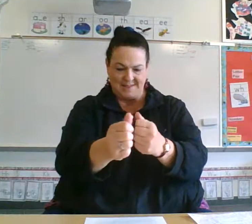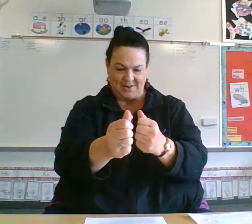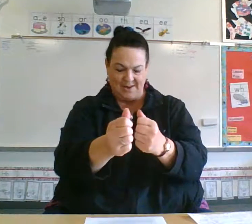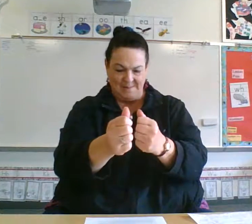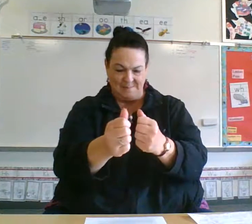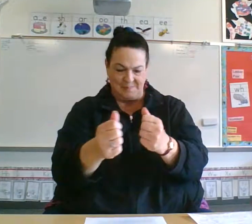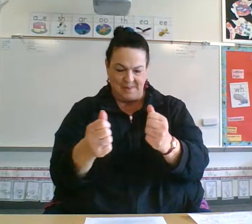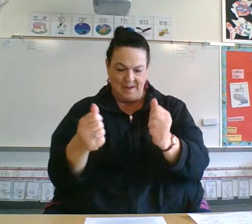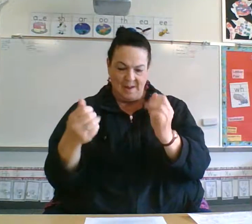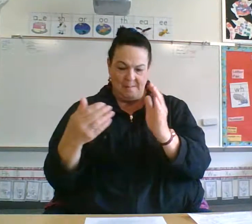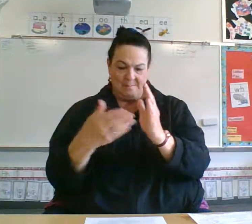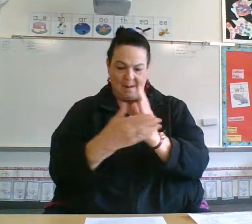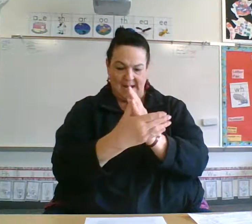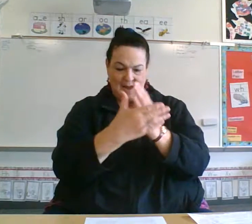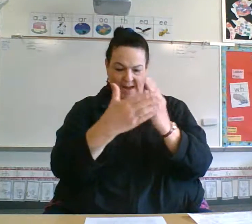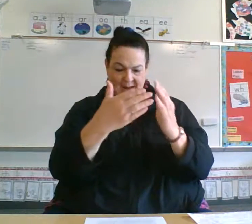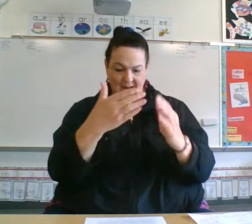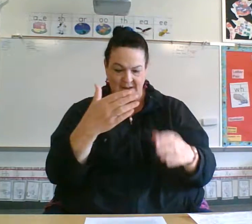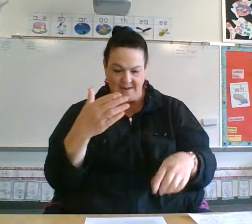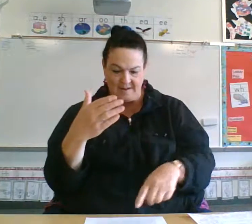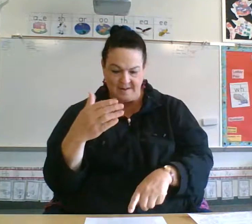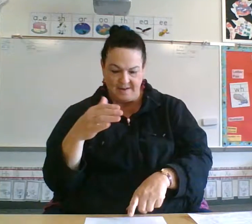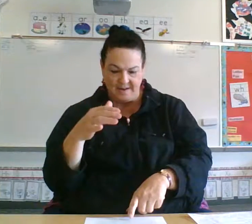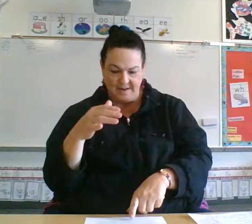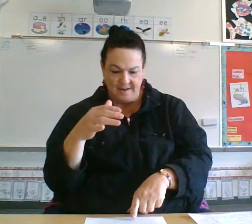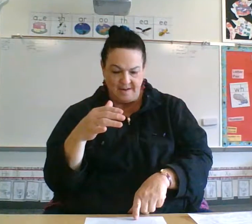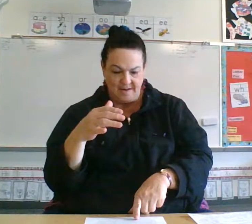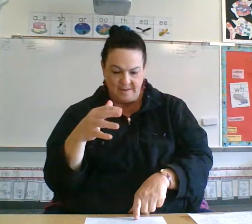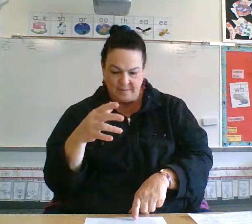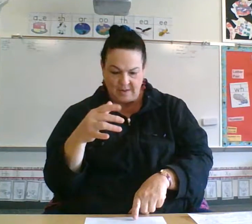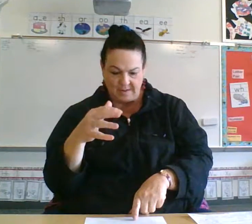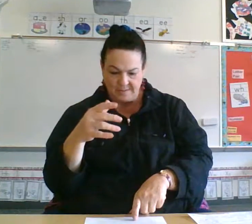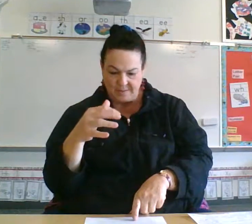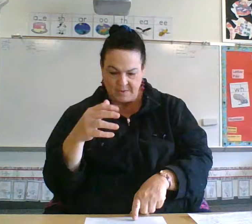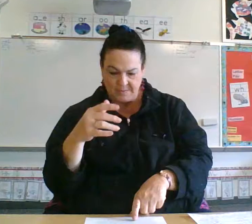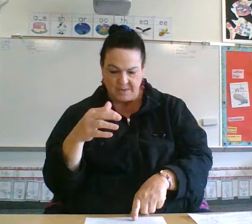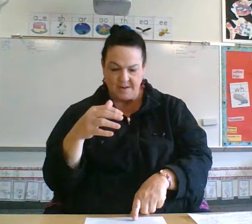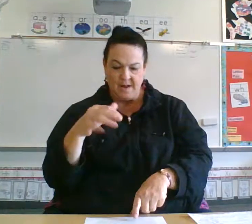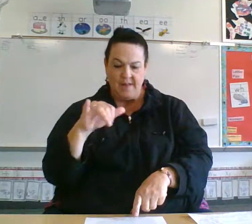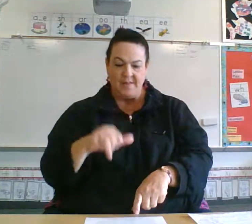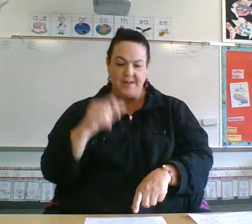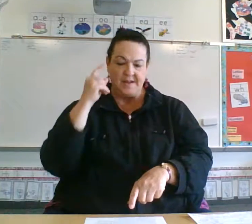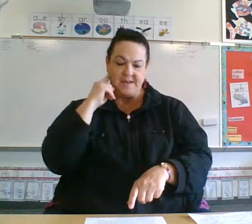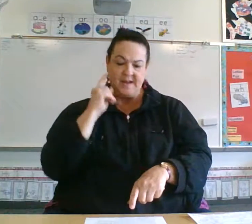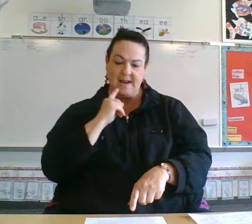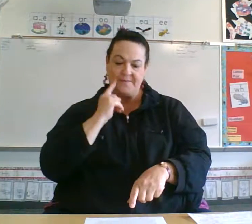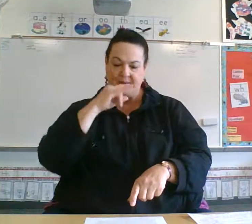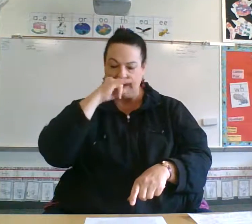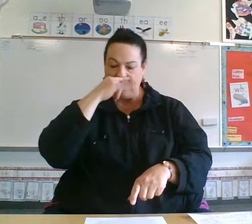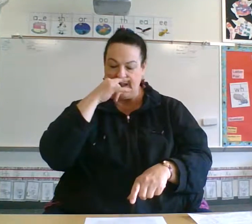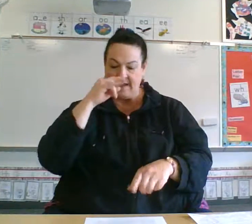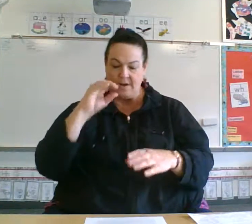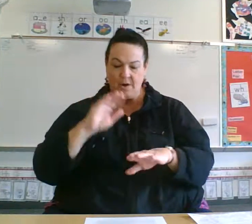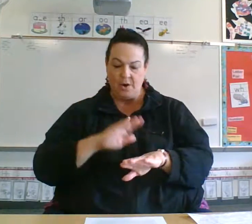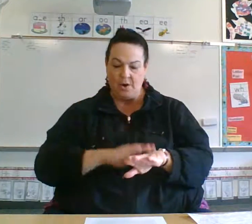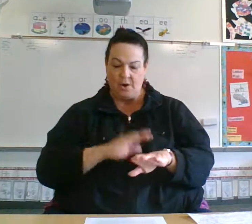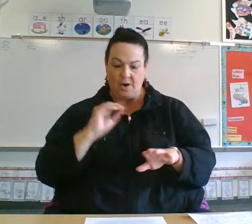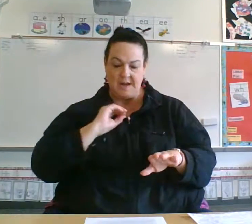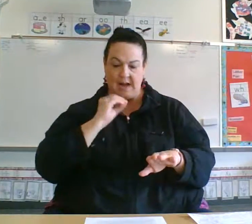sorry. By what? The deaf kid on